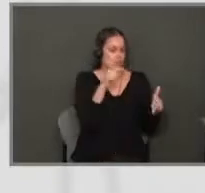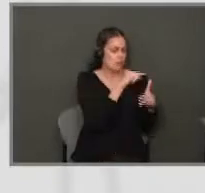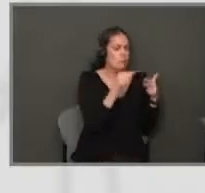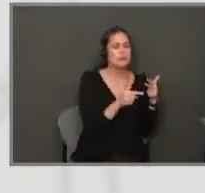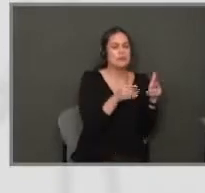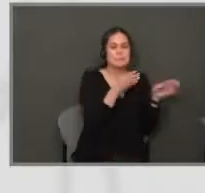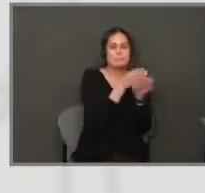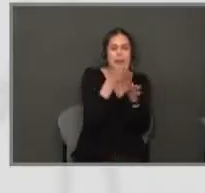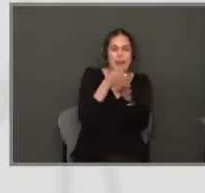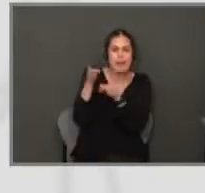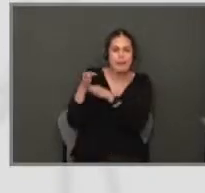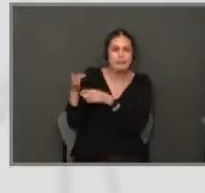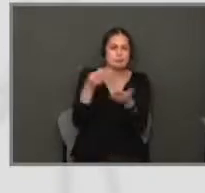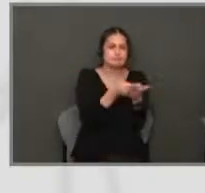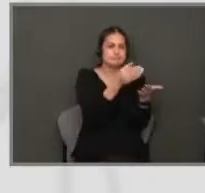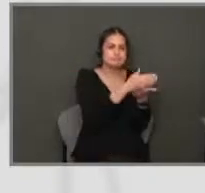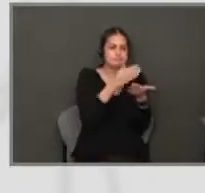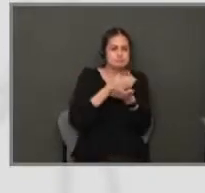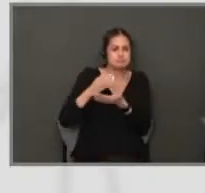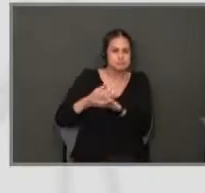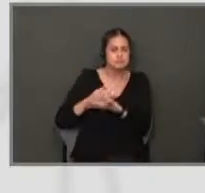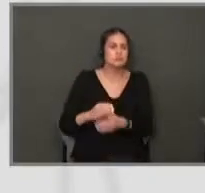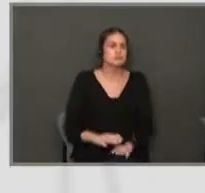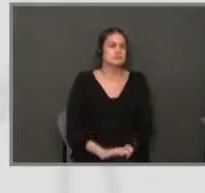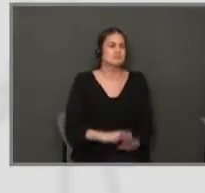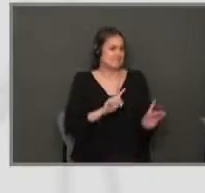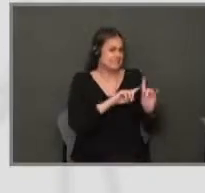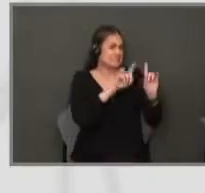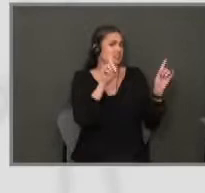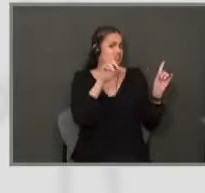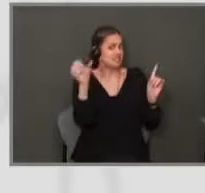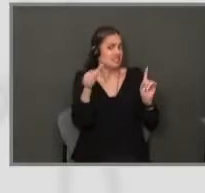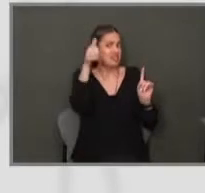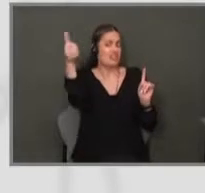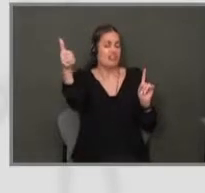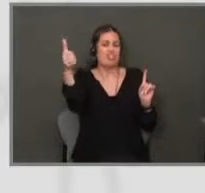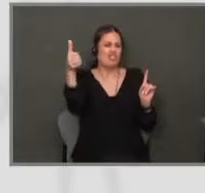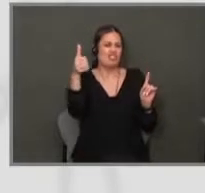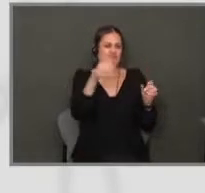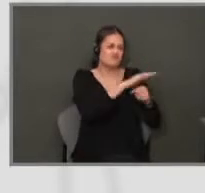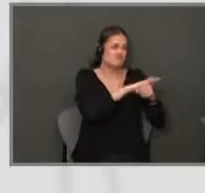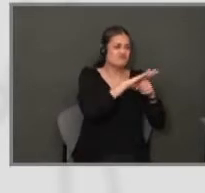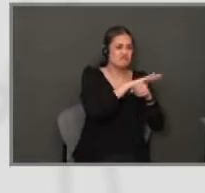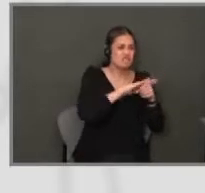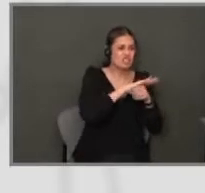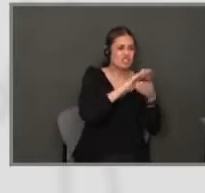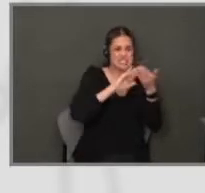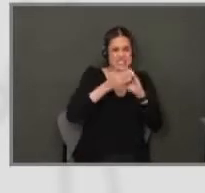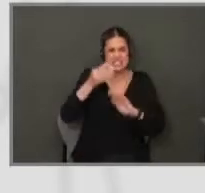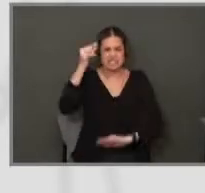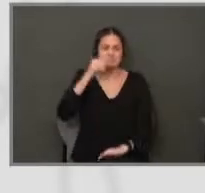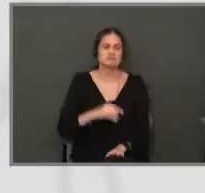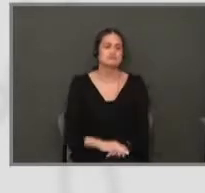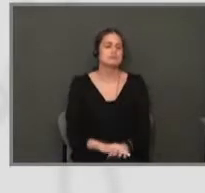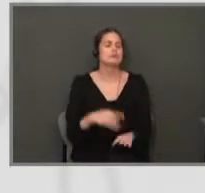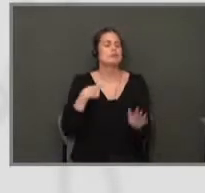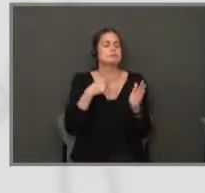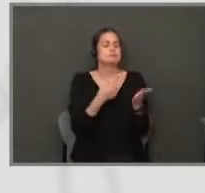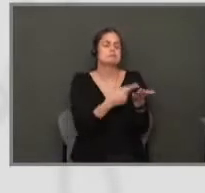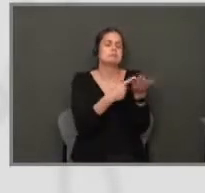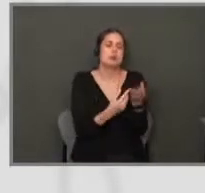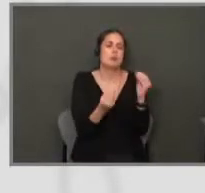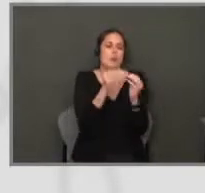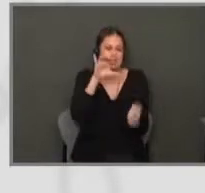revenue sources. A lot different than a lot of other local governments. I'll talk a little bit about CPS here in a second,